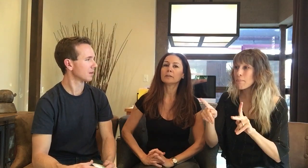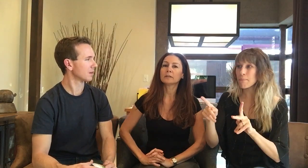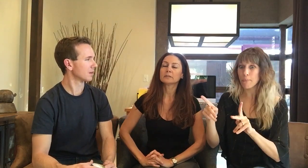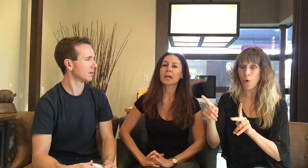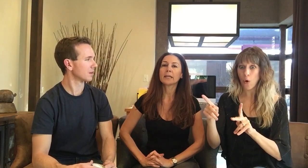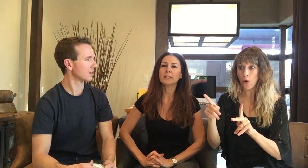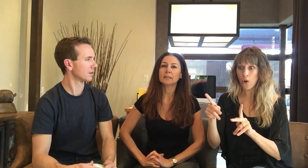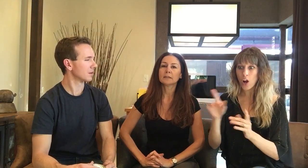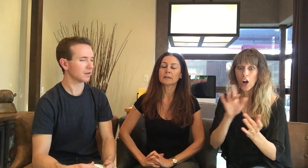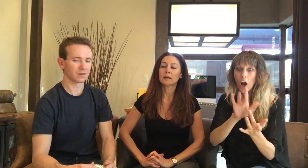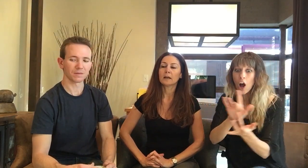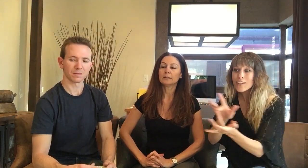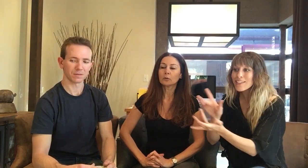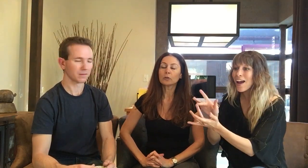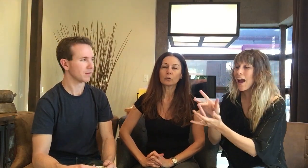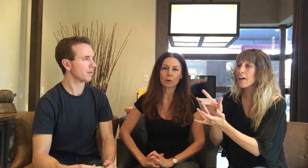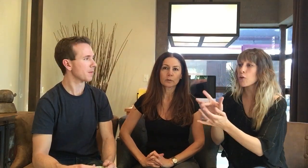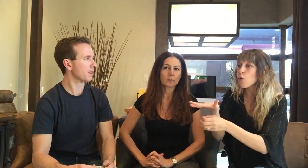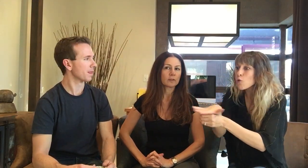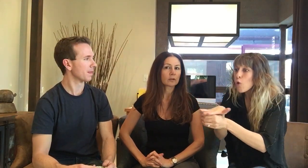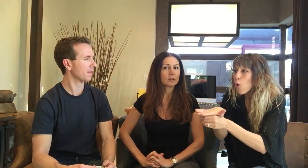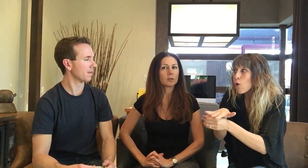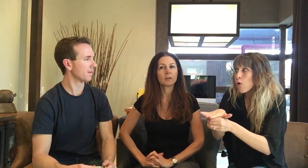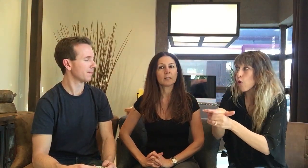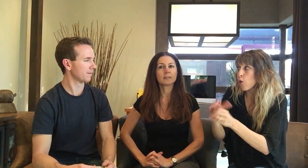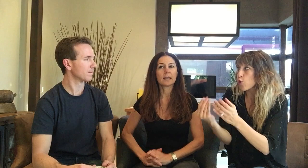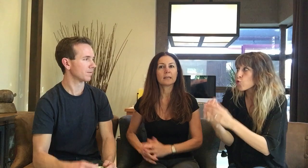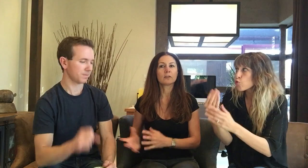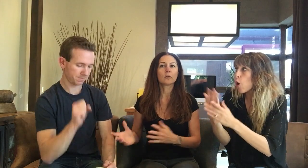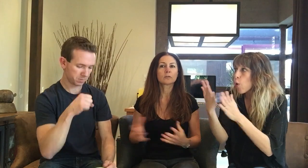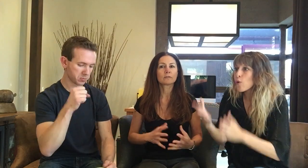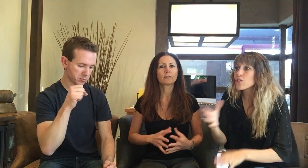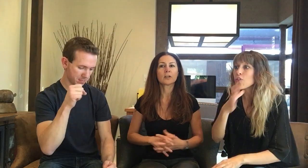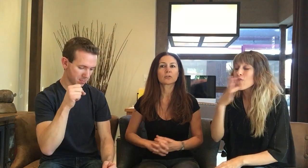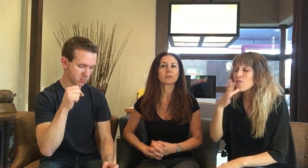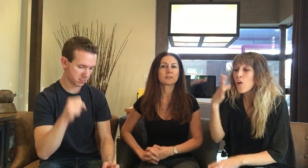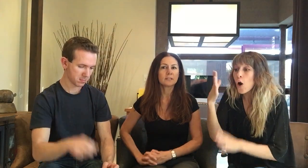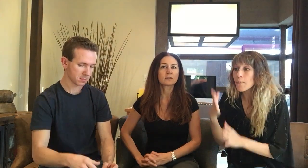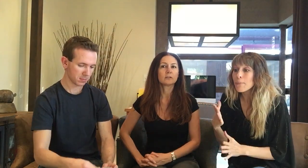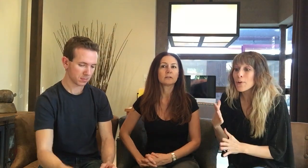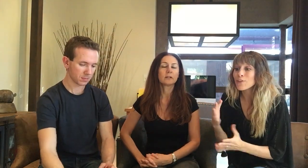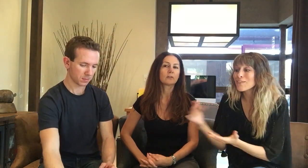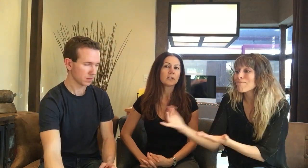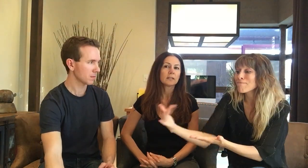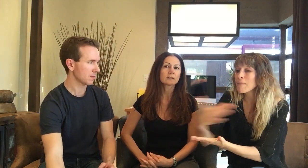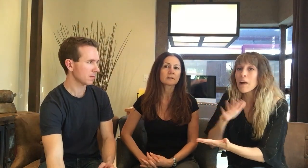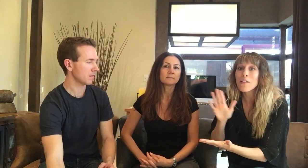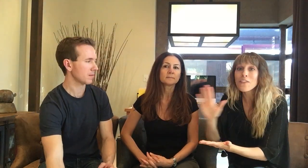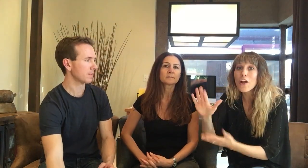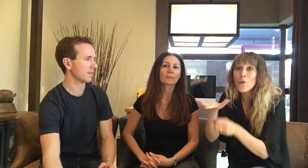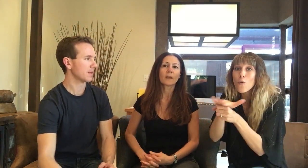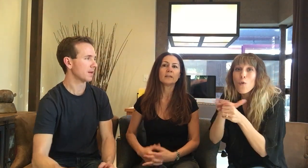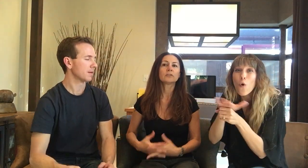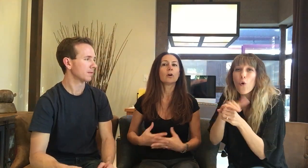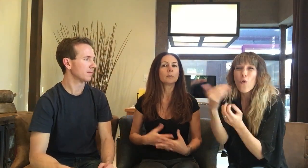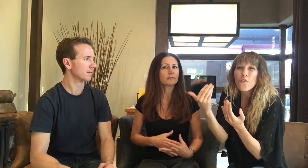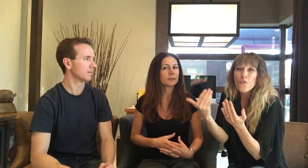the tiny local growers within their community and taking those fresh seasonal ingredients into the home of the